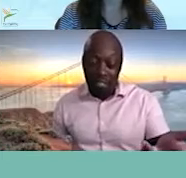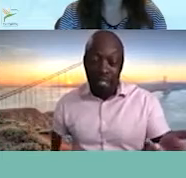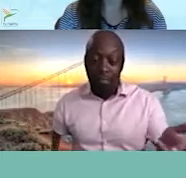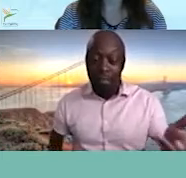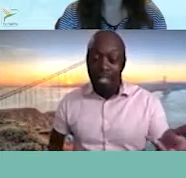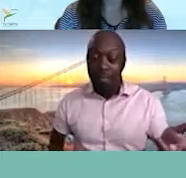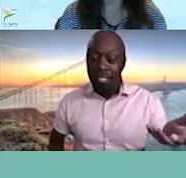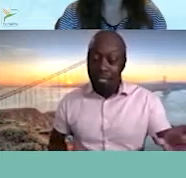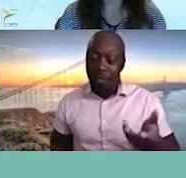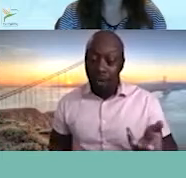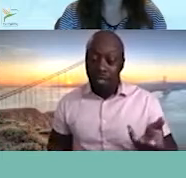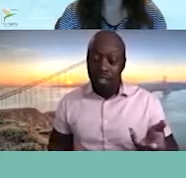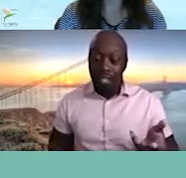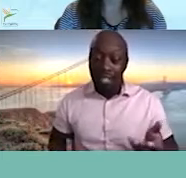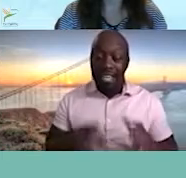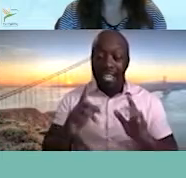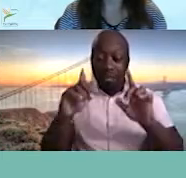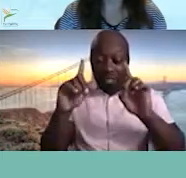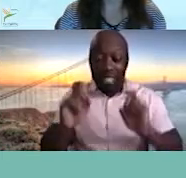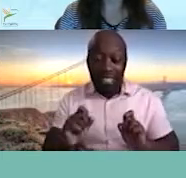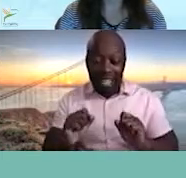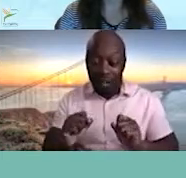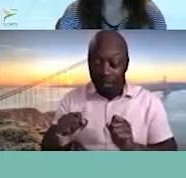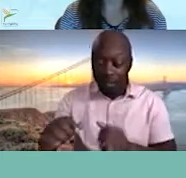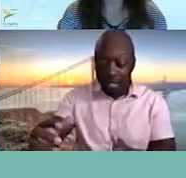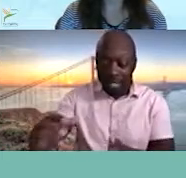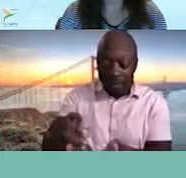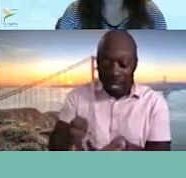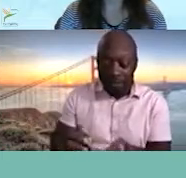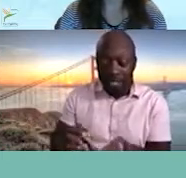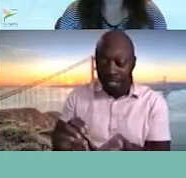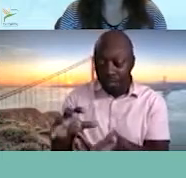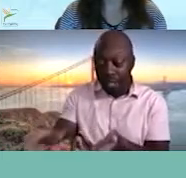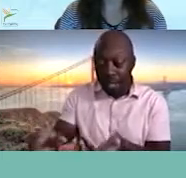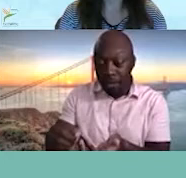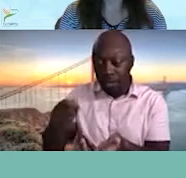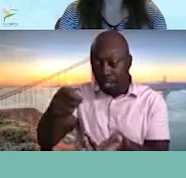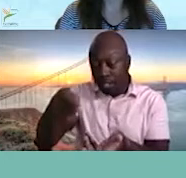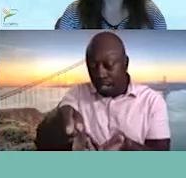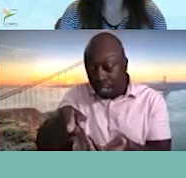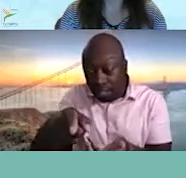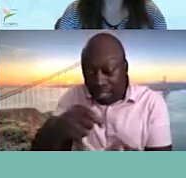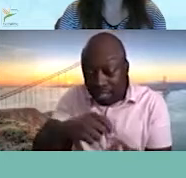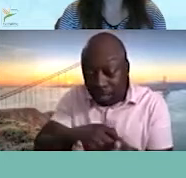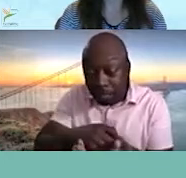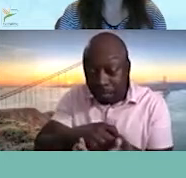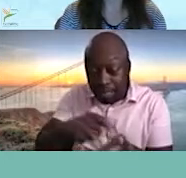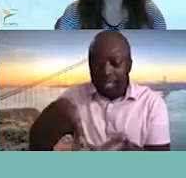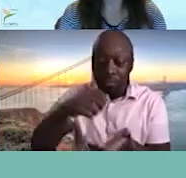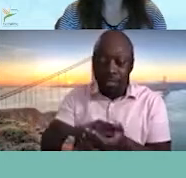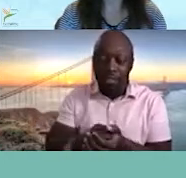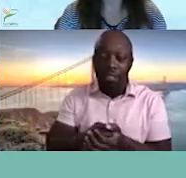cereal, maybe that means more. And I would test it out for, like, if you have cereal for them, or looks like